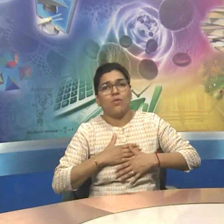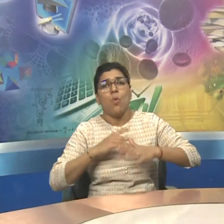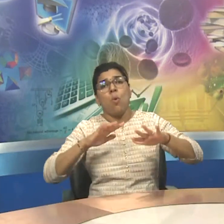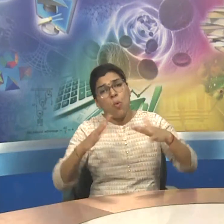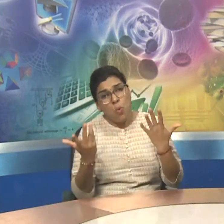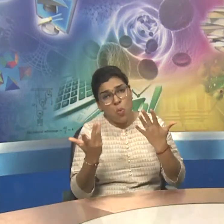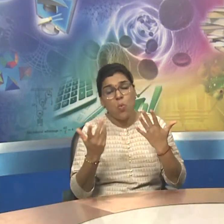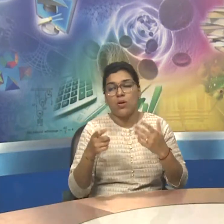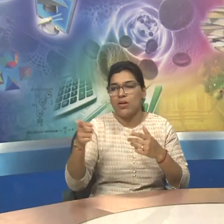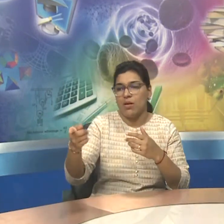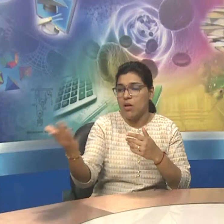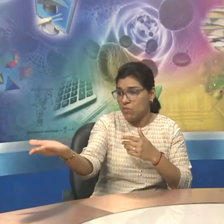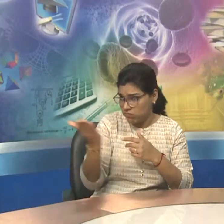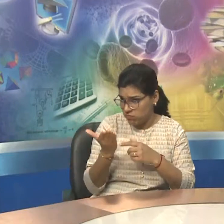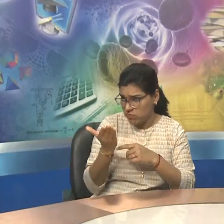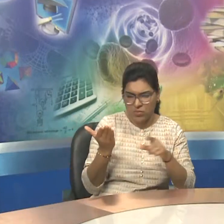and regulate